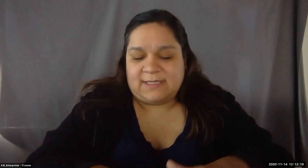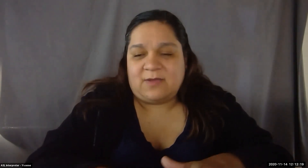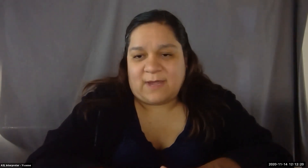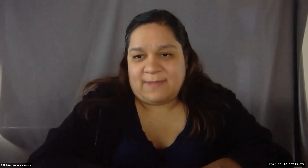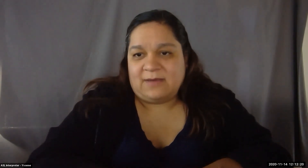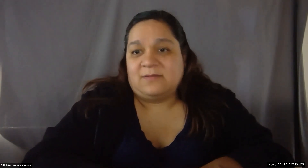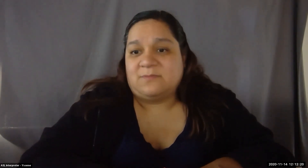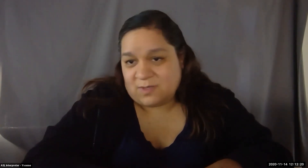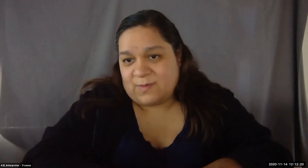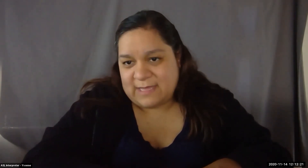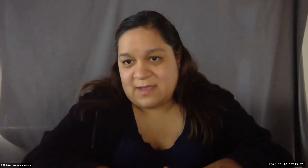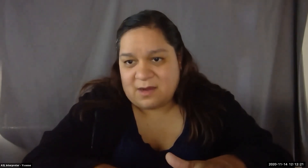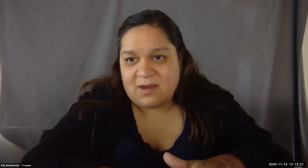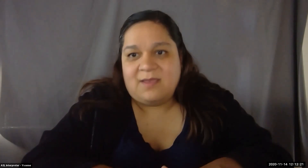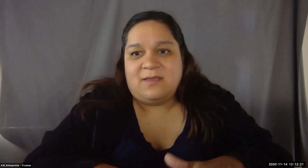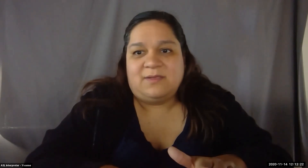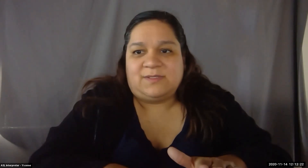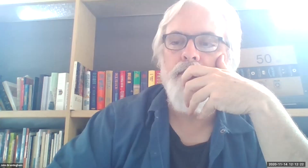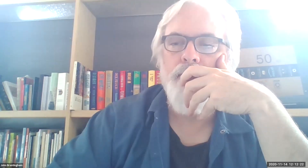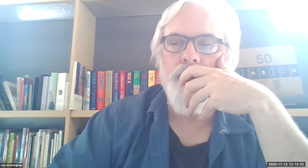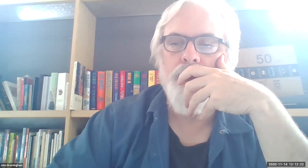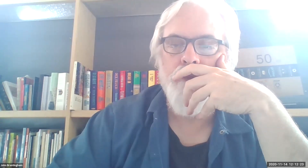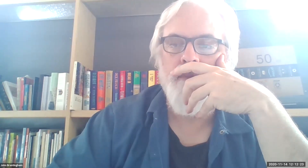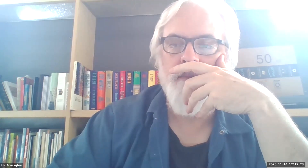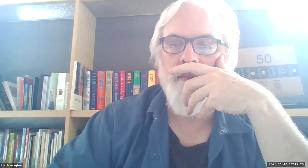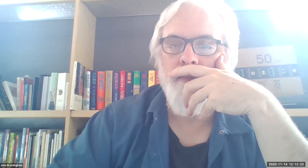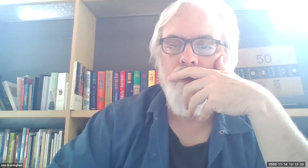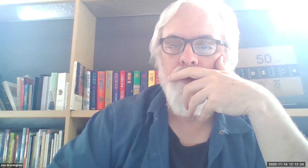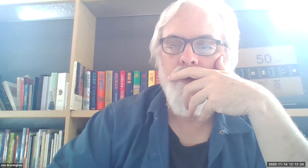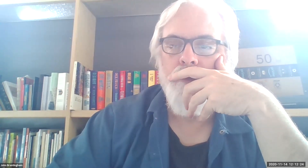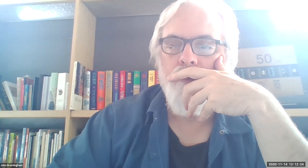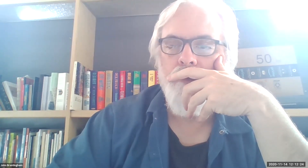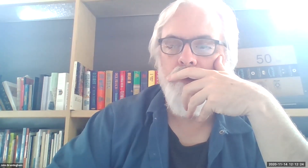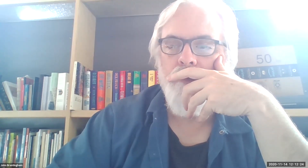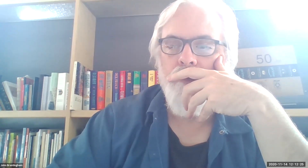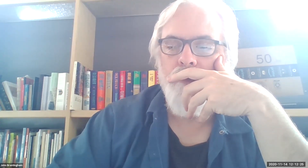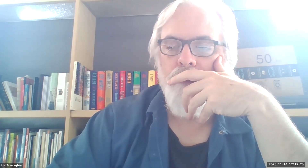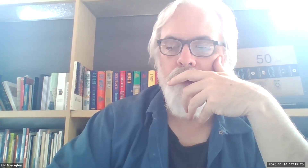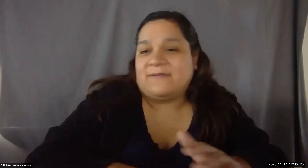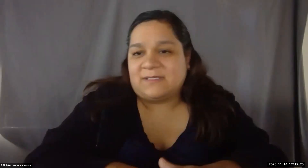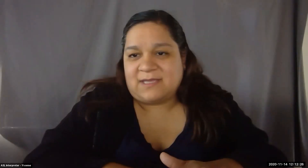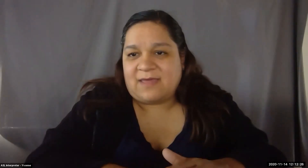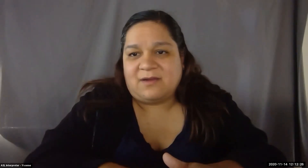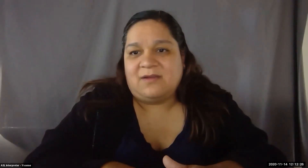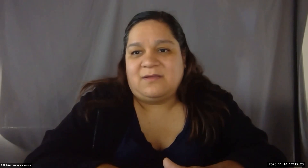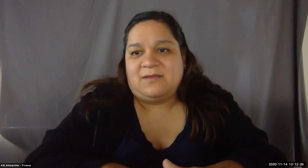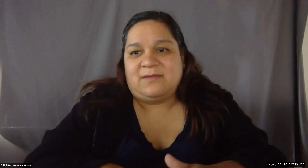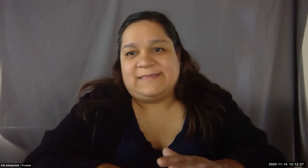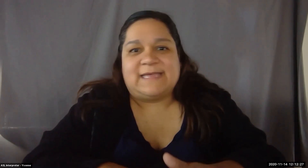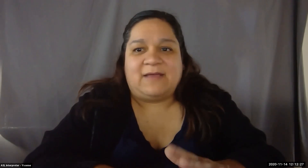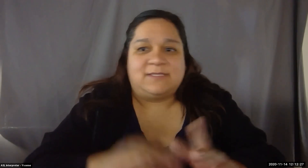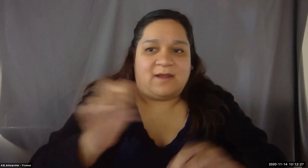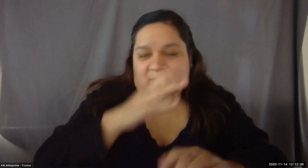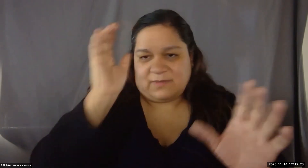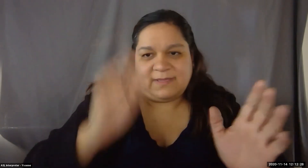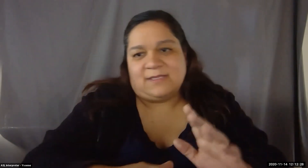they isolate quite a bit, and so do we here. So we felt comfortable enough for all of us to get together, and that was 9 of us together,